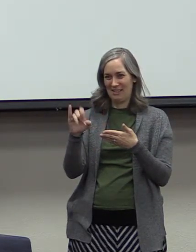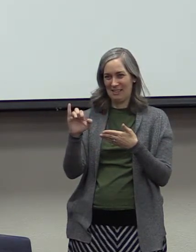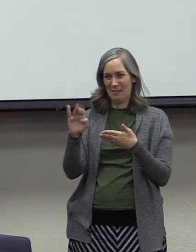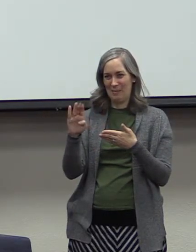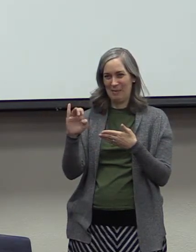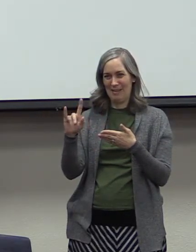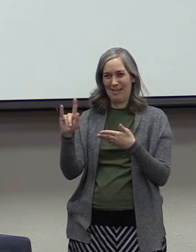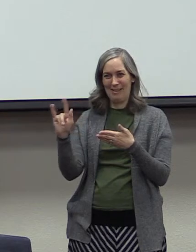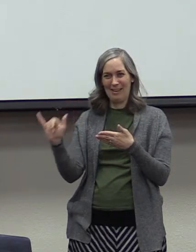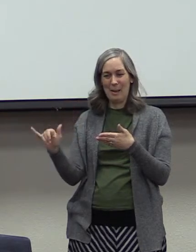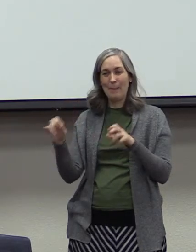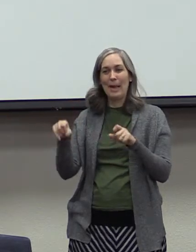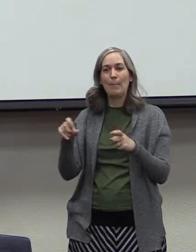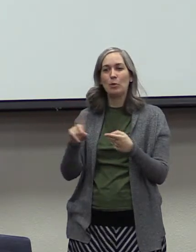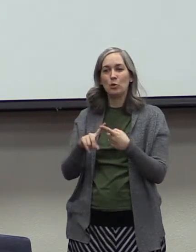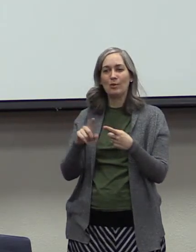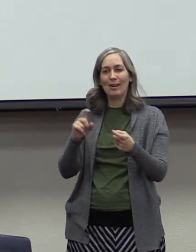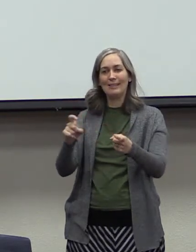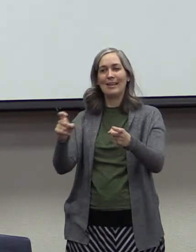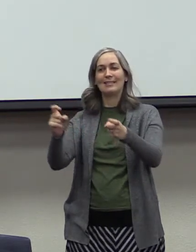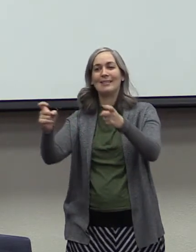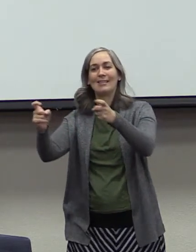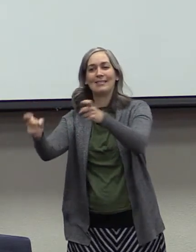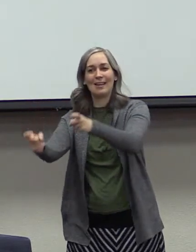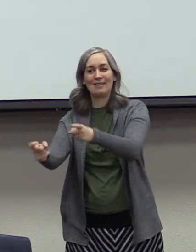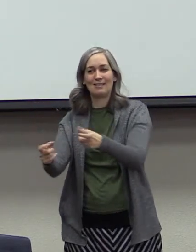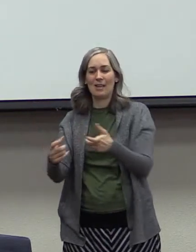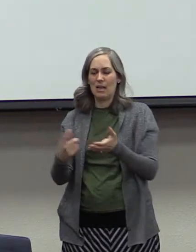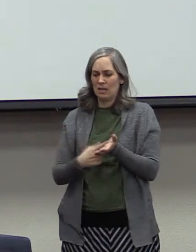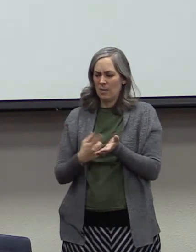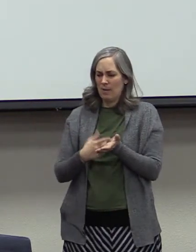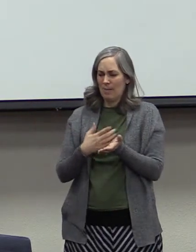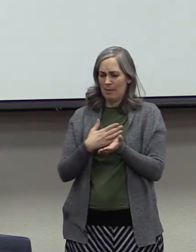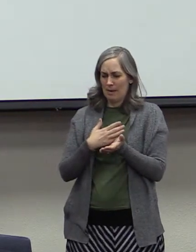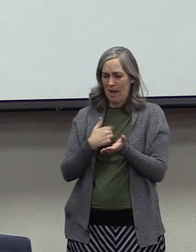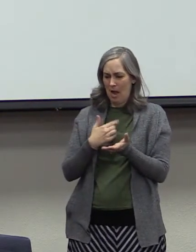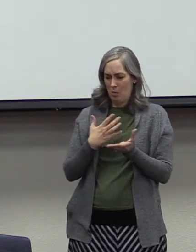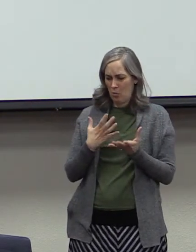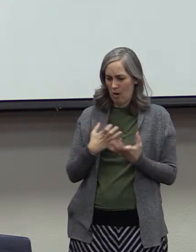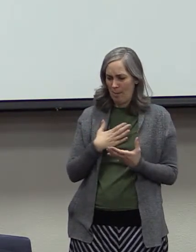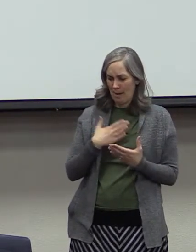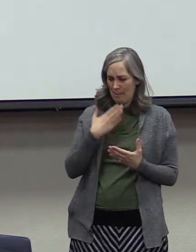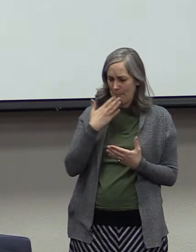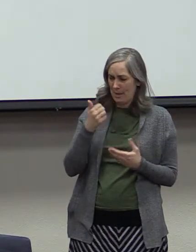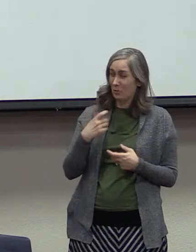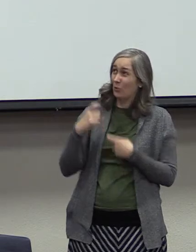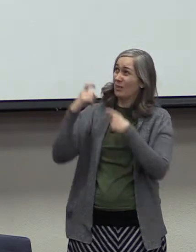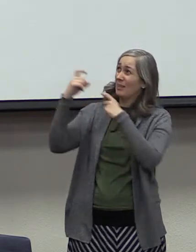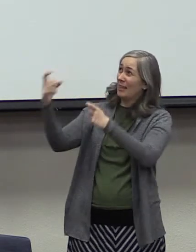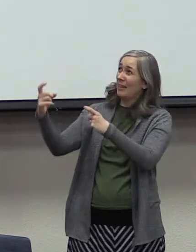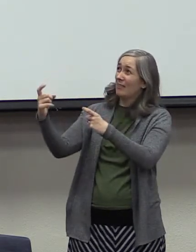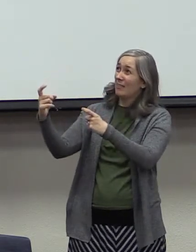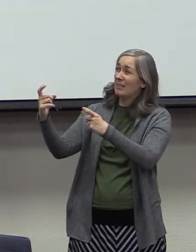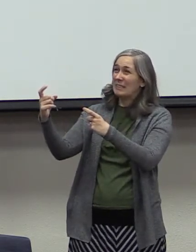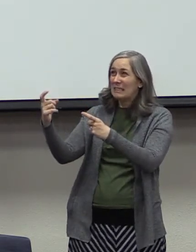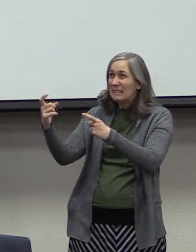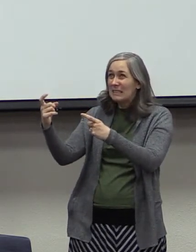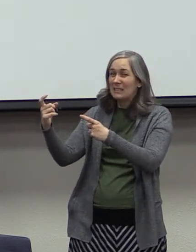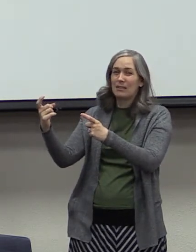on. Because sometimes I want to give my best to the Lord and I don't get to do that